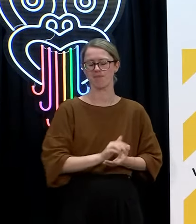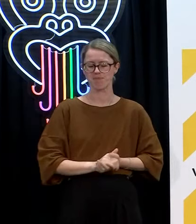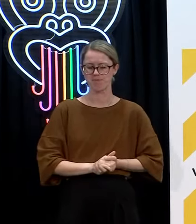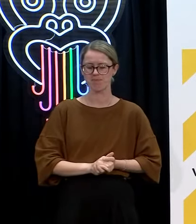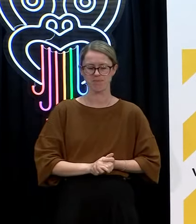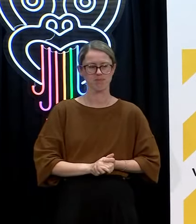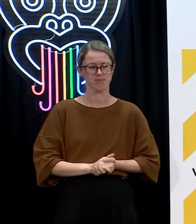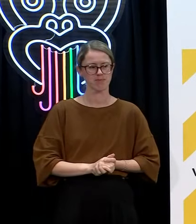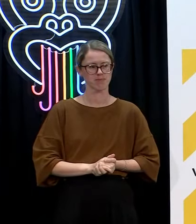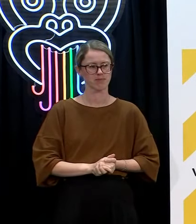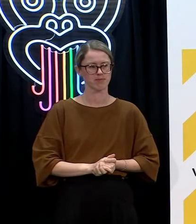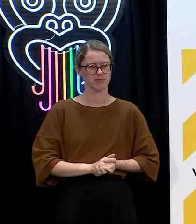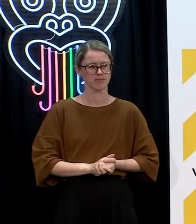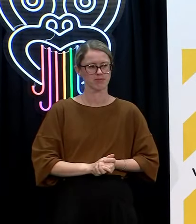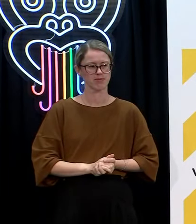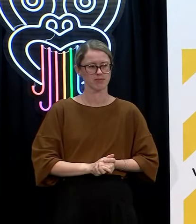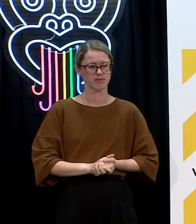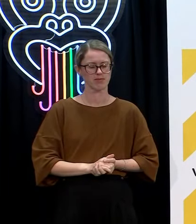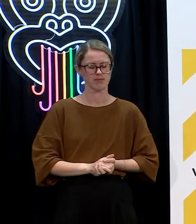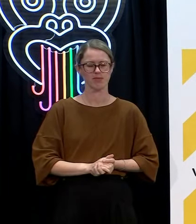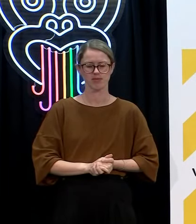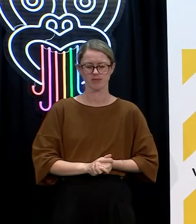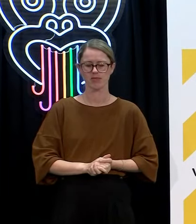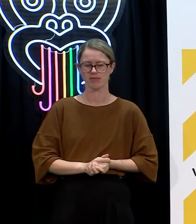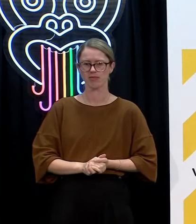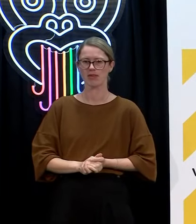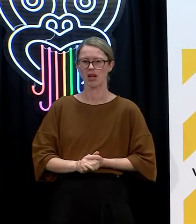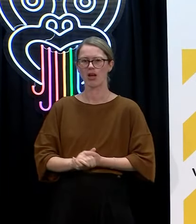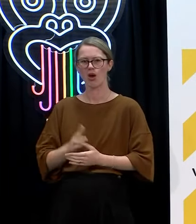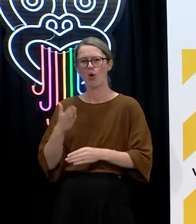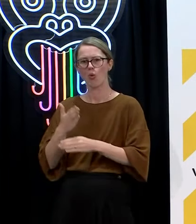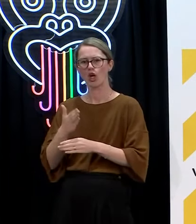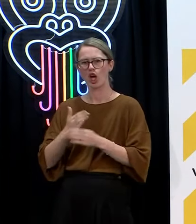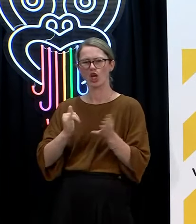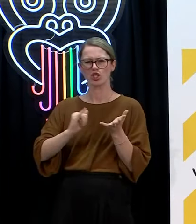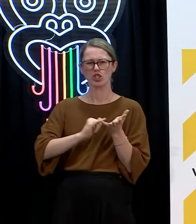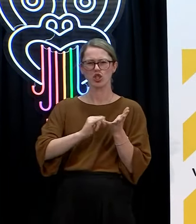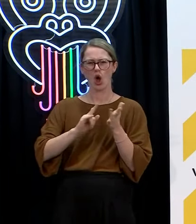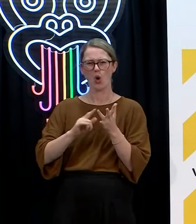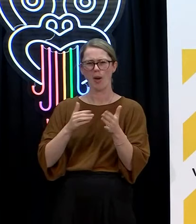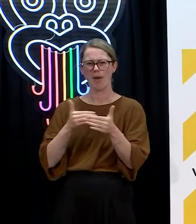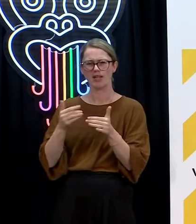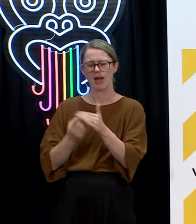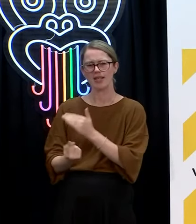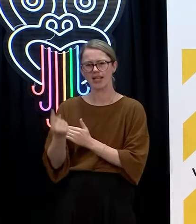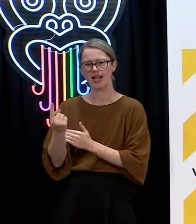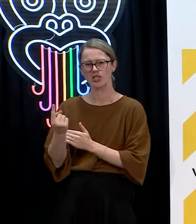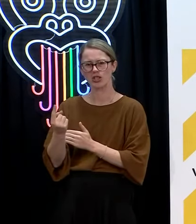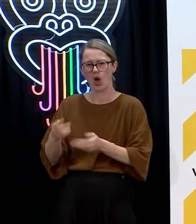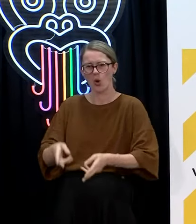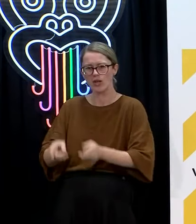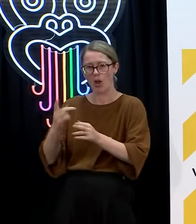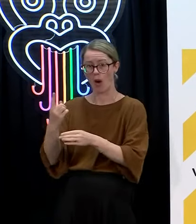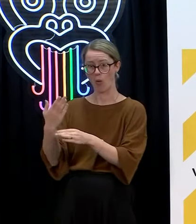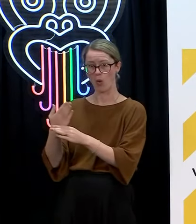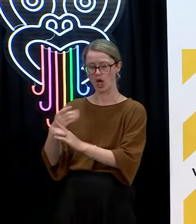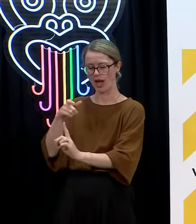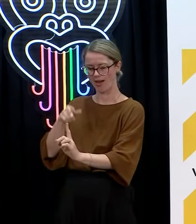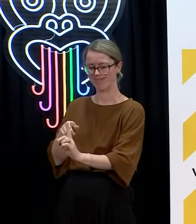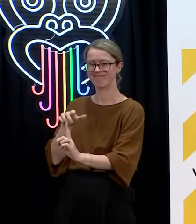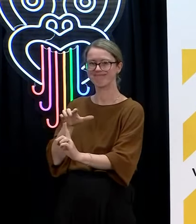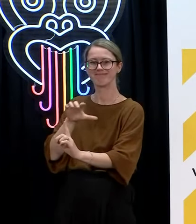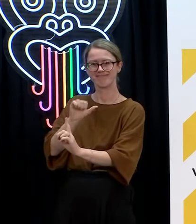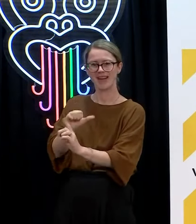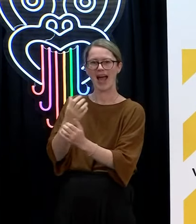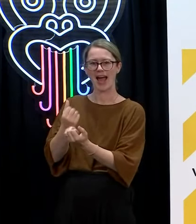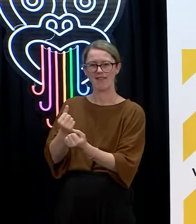As has already been reported, a worker at the Auckland Hotel Managed Isolation Facility in Auckland has tested